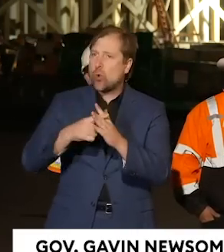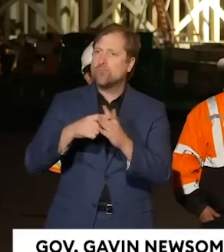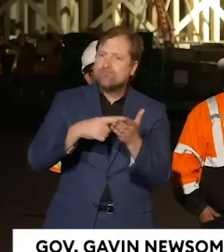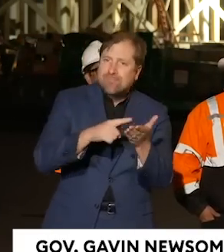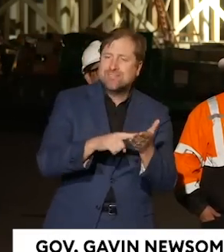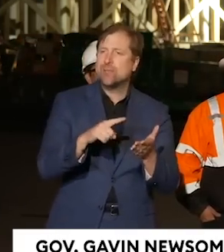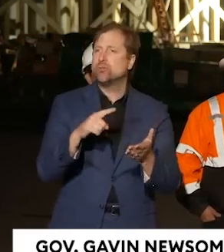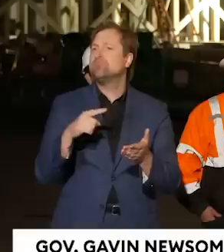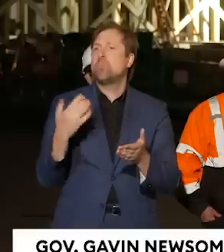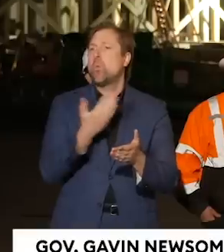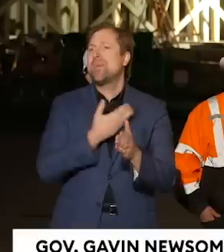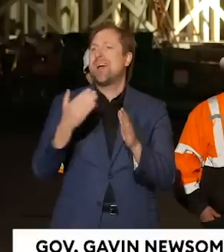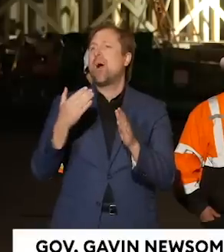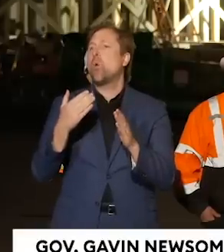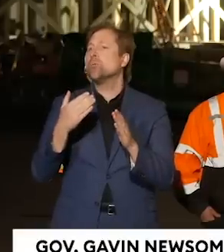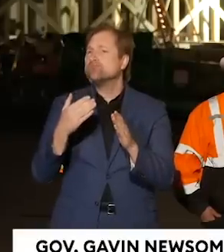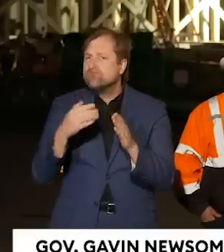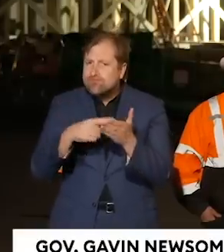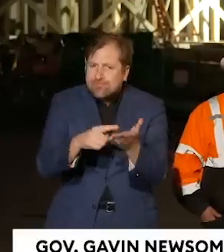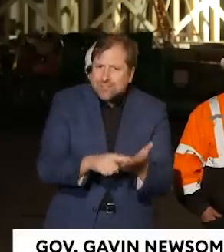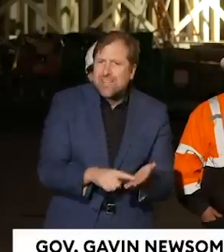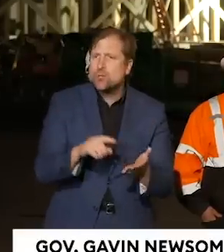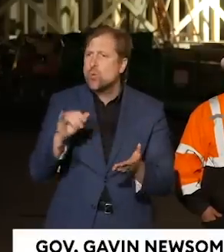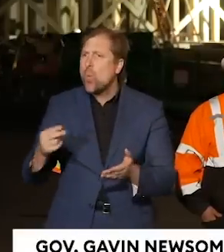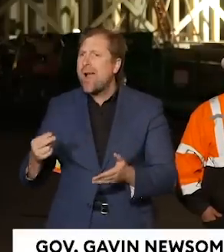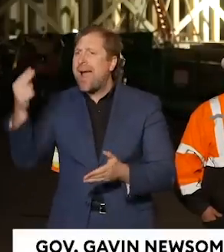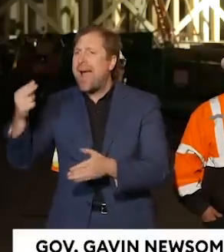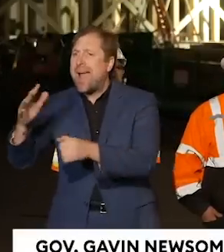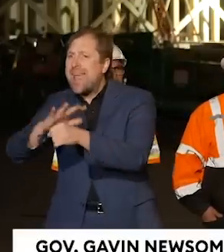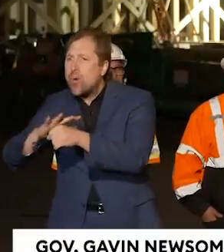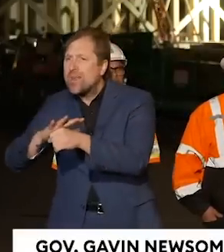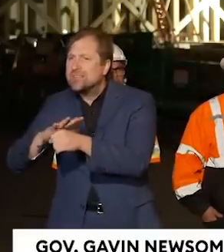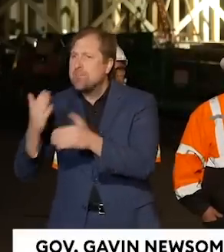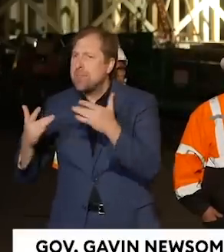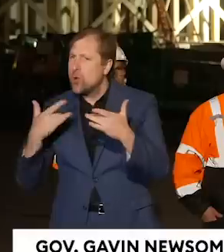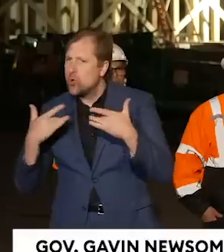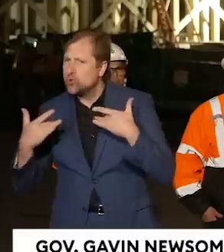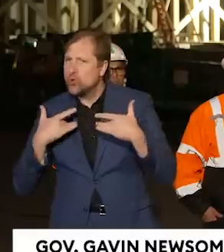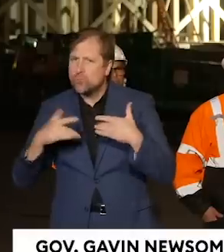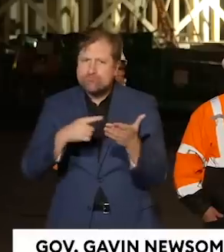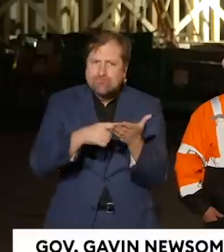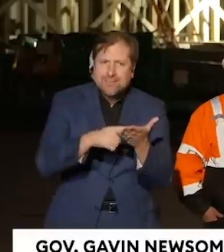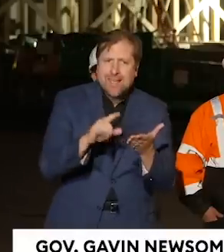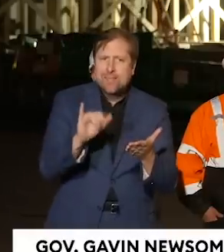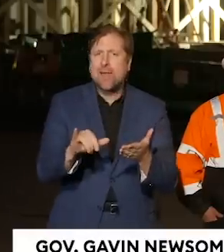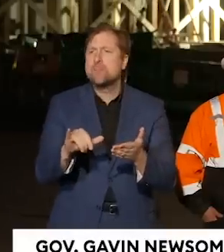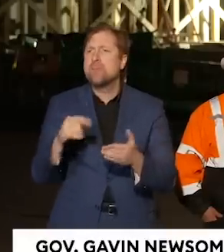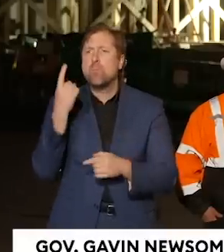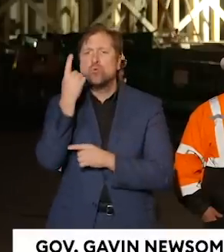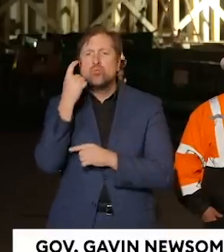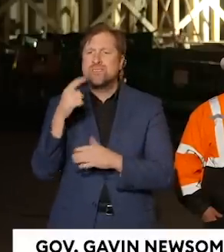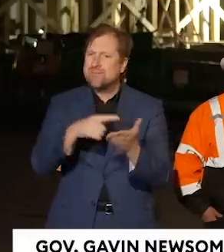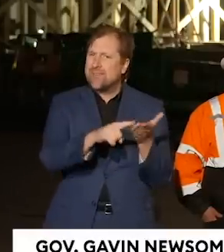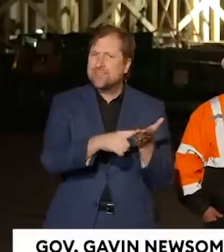investigation with our state marshal of high prone areas or high areas of concern. That is ongoing, and the latest on